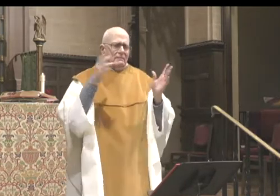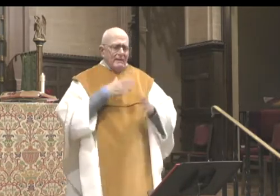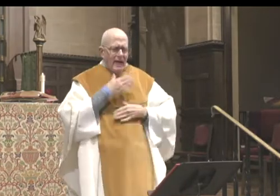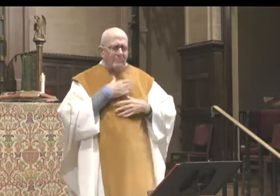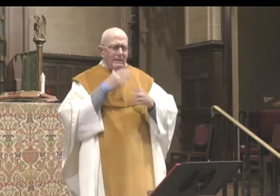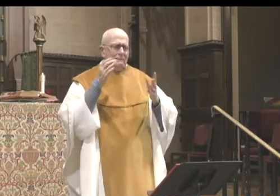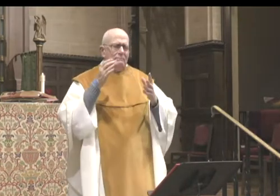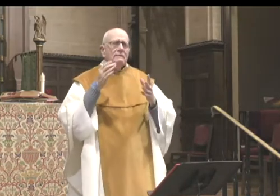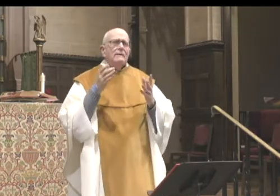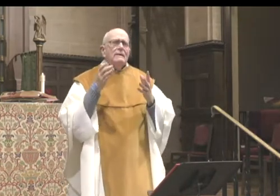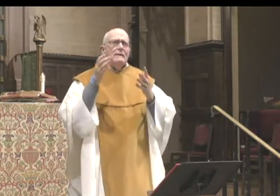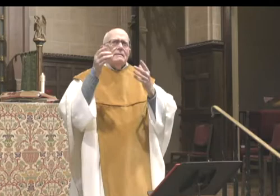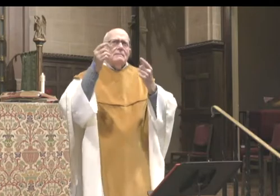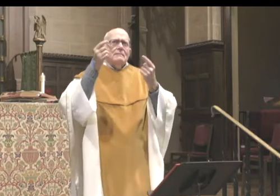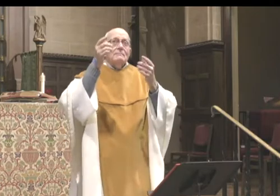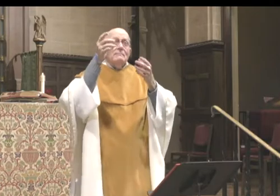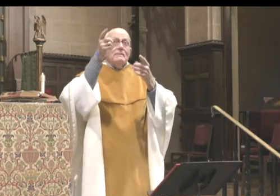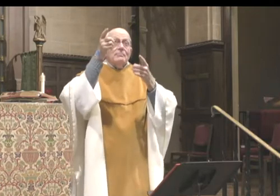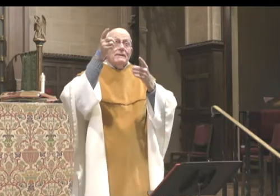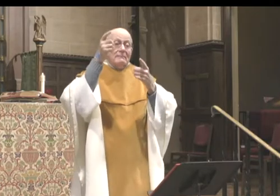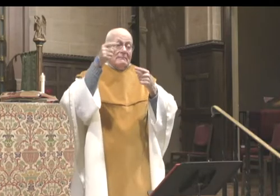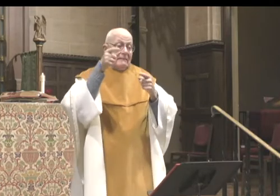in heaven. Perfect, happy.